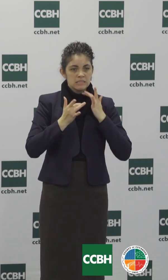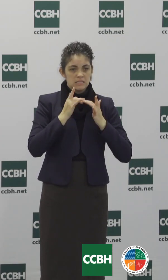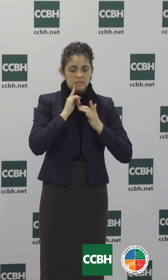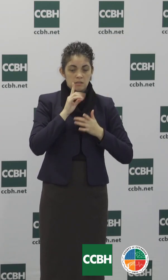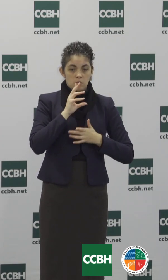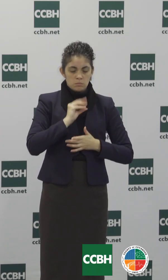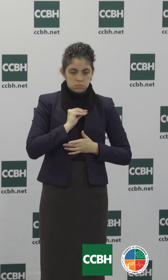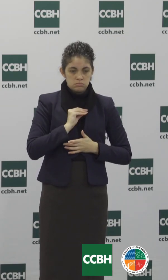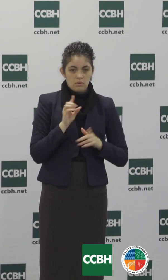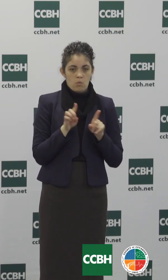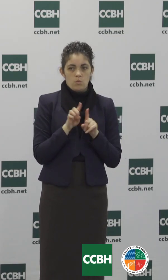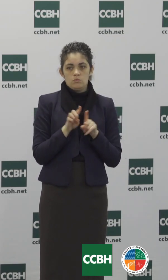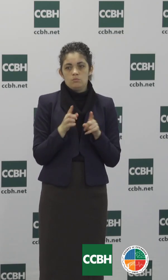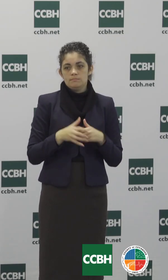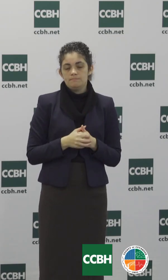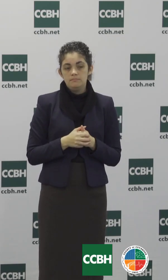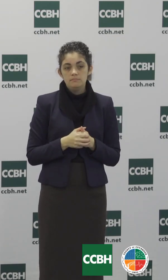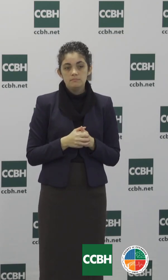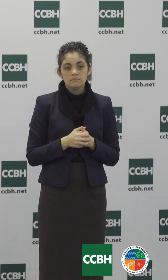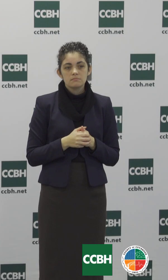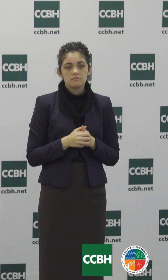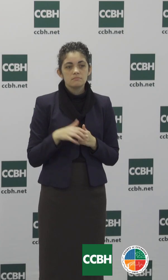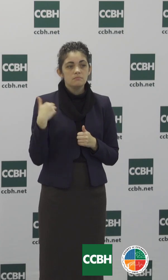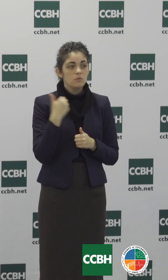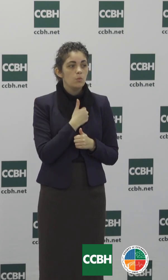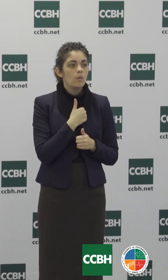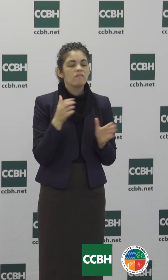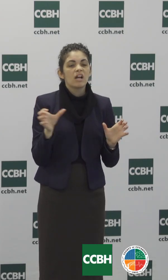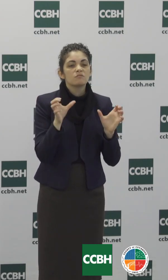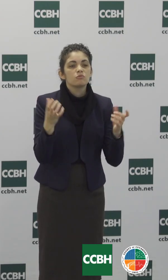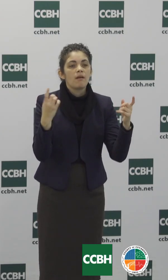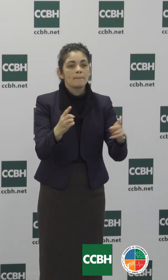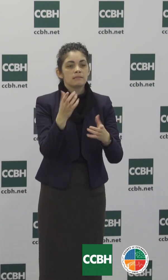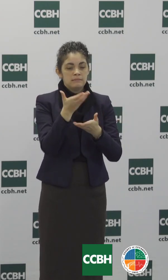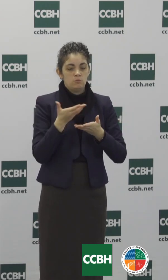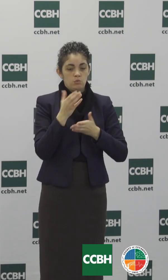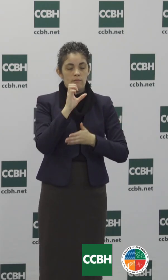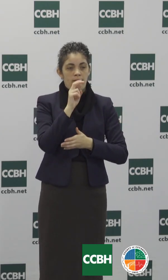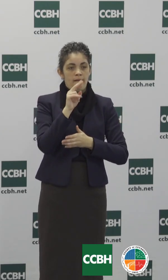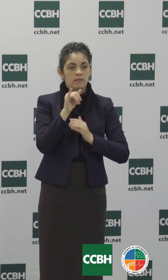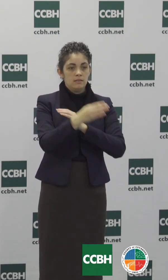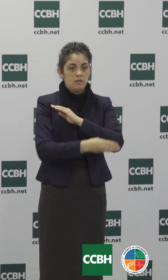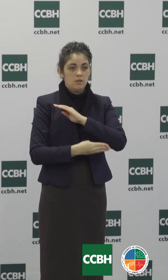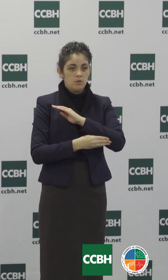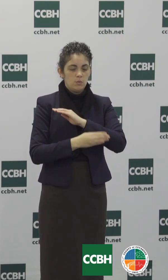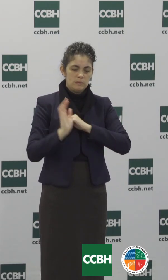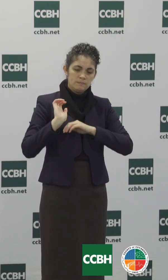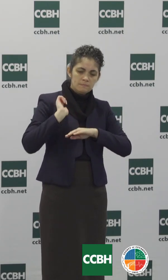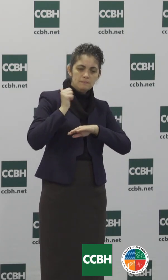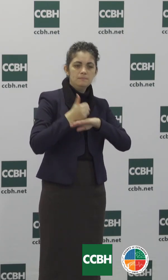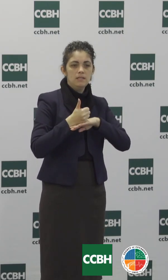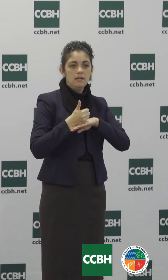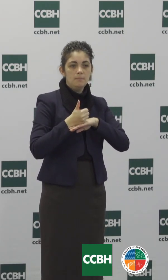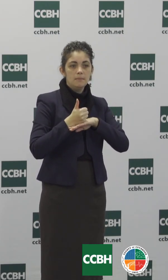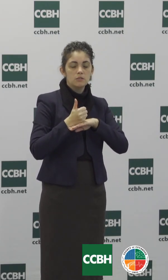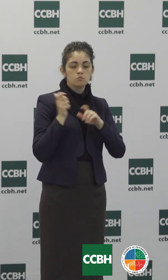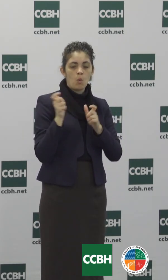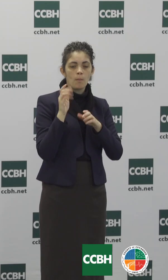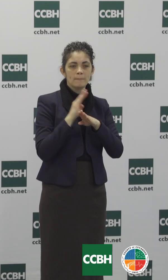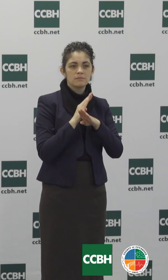greatly. So we're taking action. First, we've created a Small Business Resource